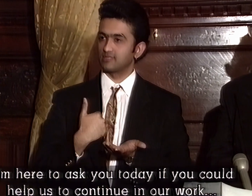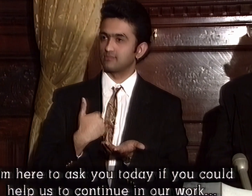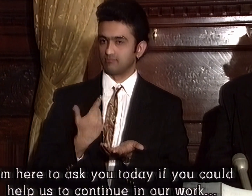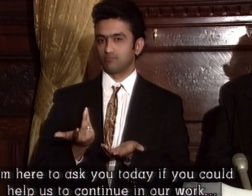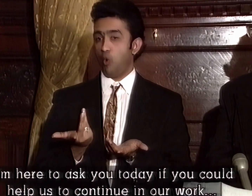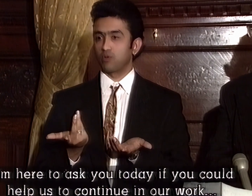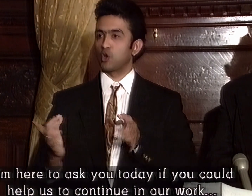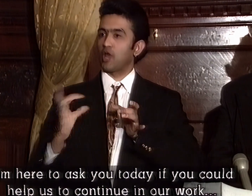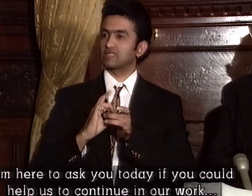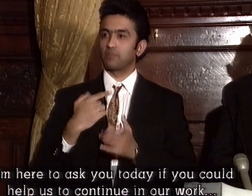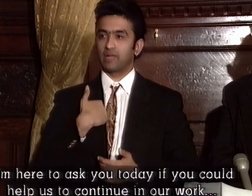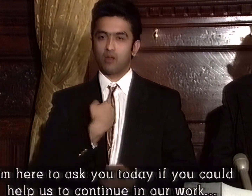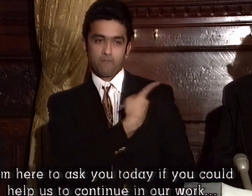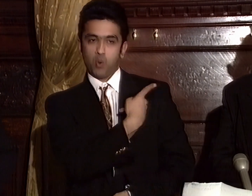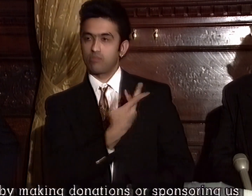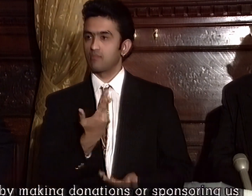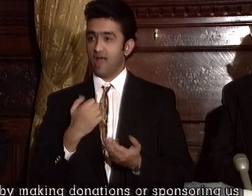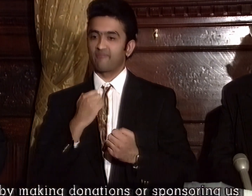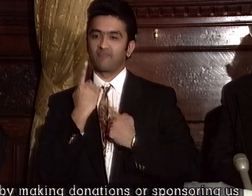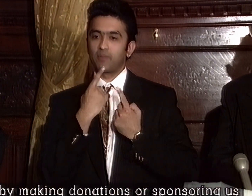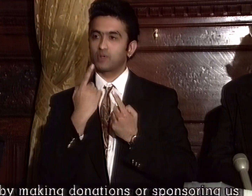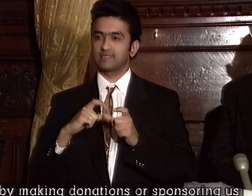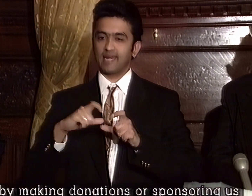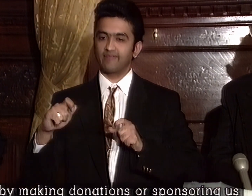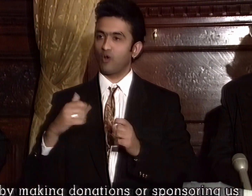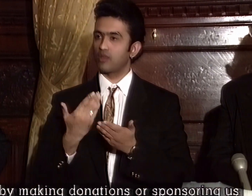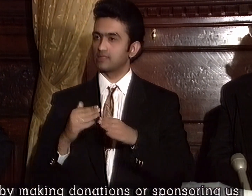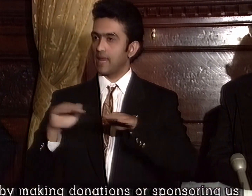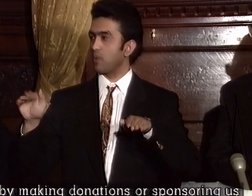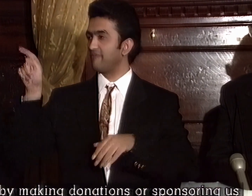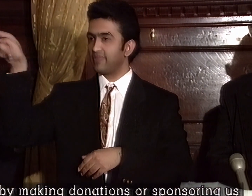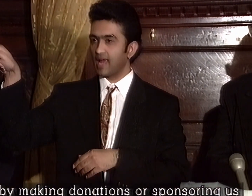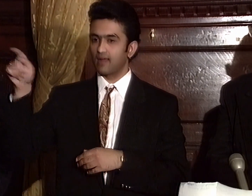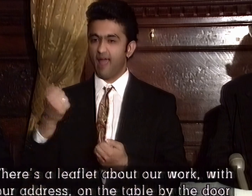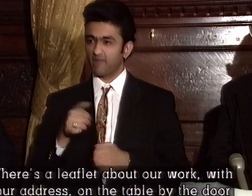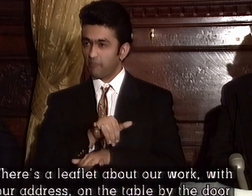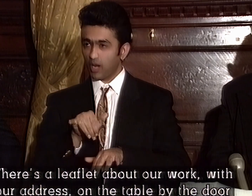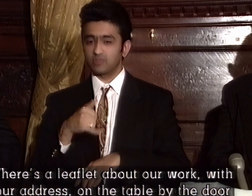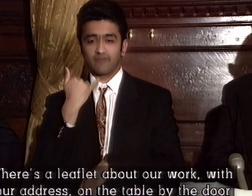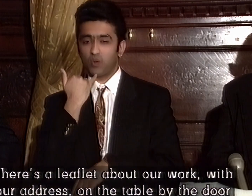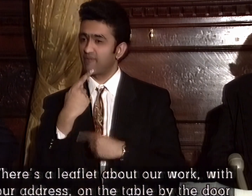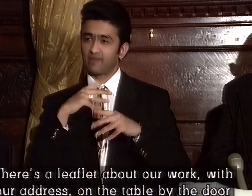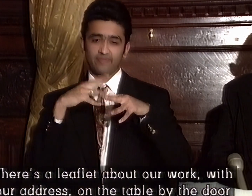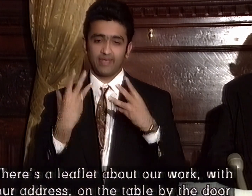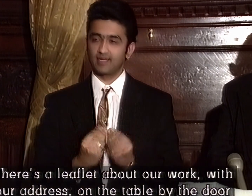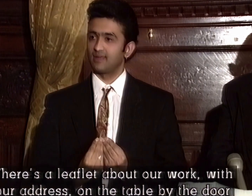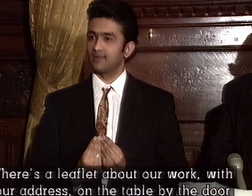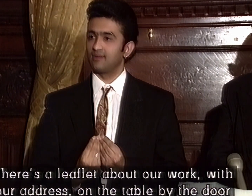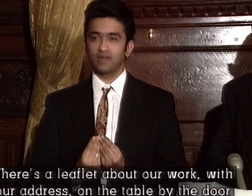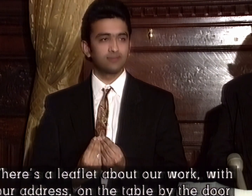to continue in our work by making donations or sponsoring us. There's a leaflet about our work and offering